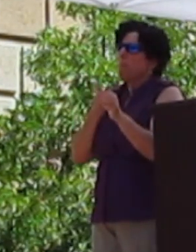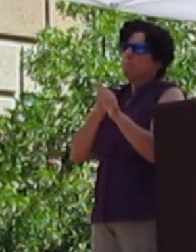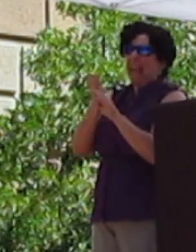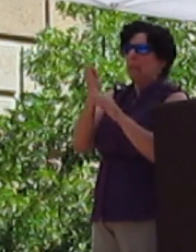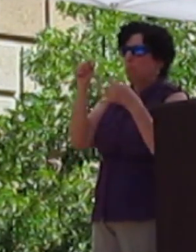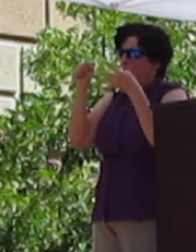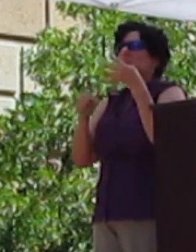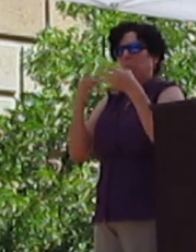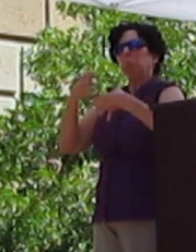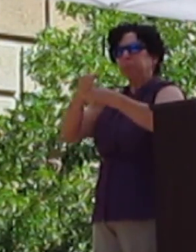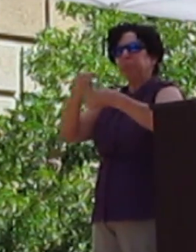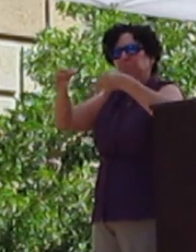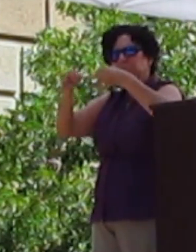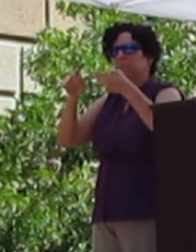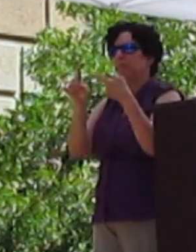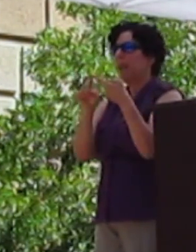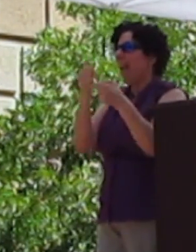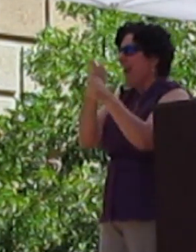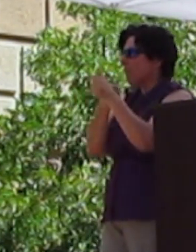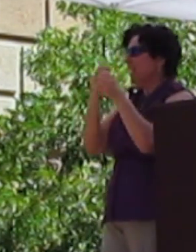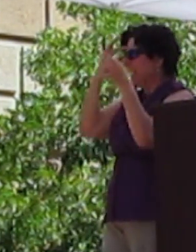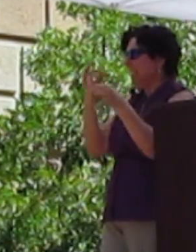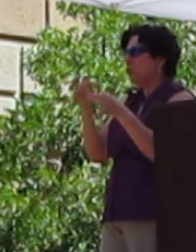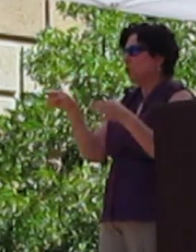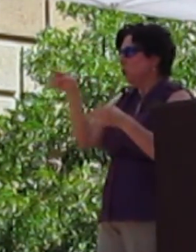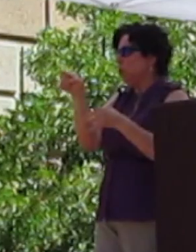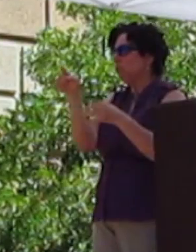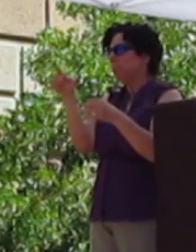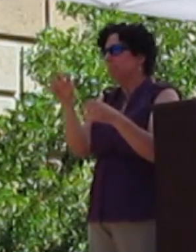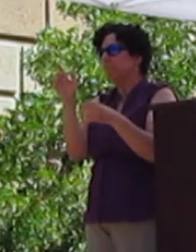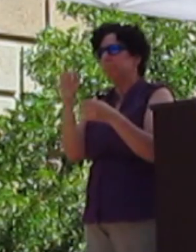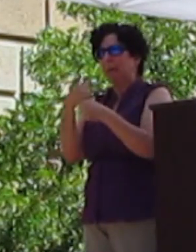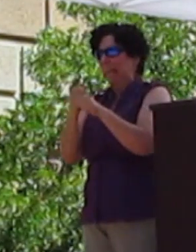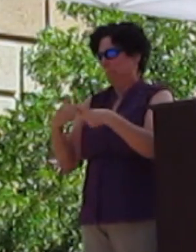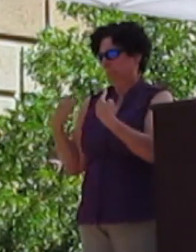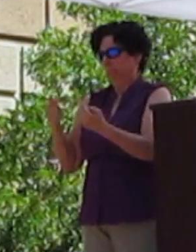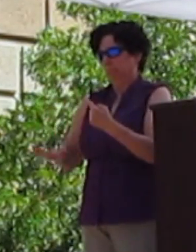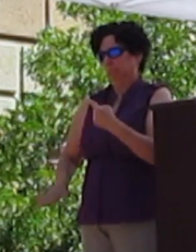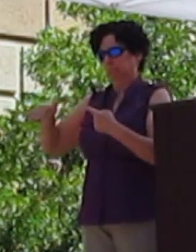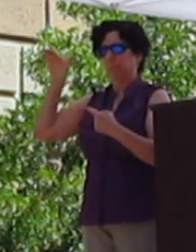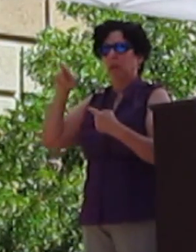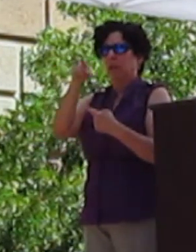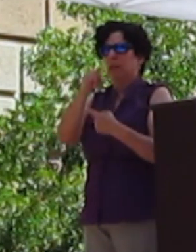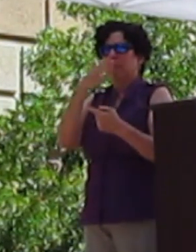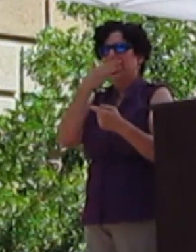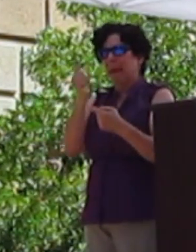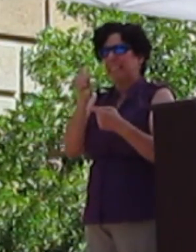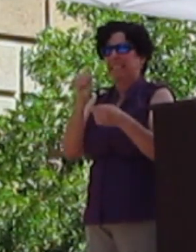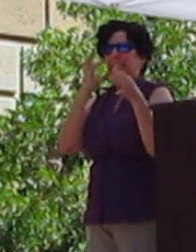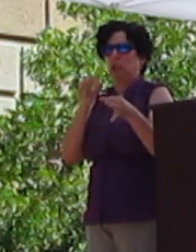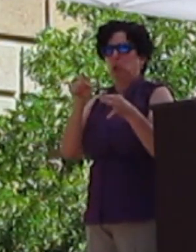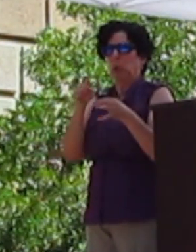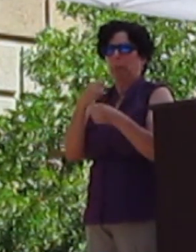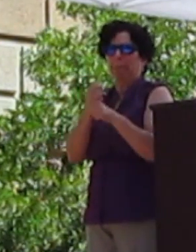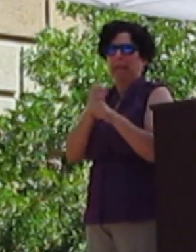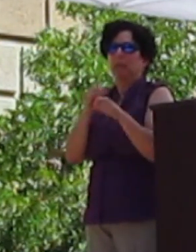points. First of all, every decision you've ever made in your life has seemed to you like the best decision you could make in the situation you were